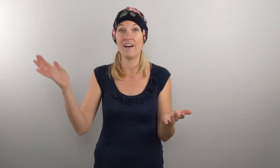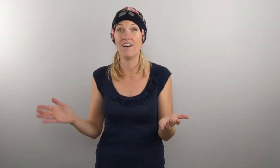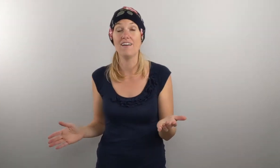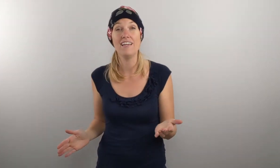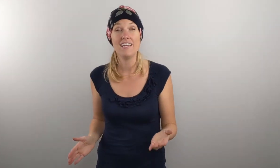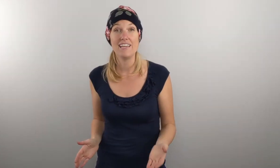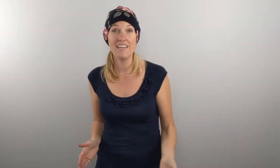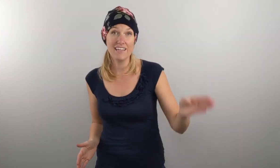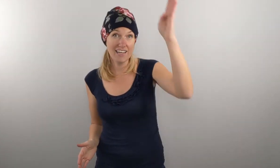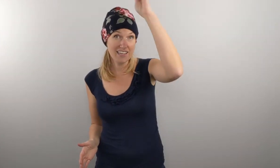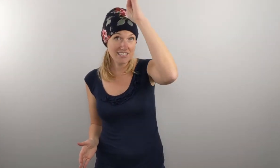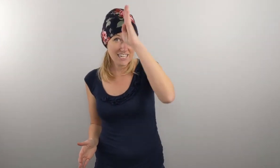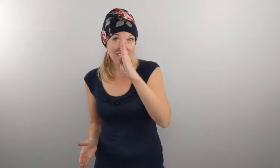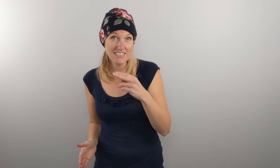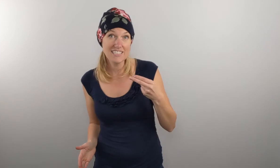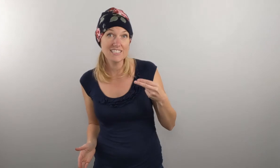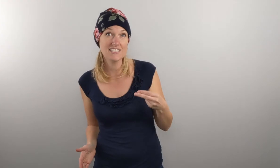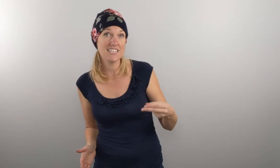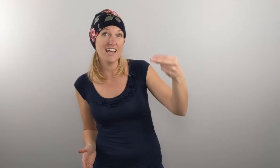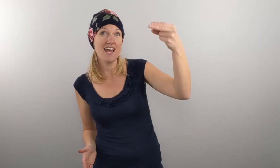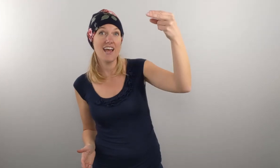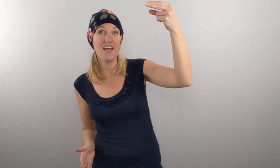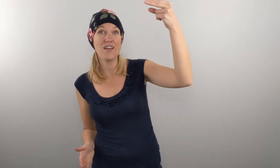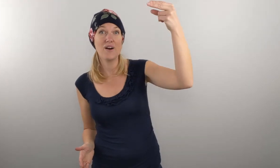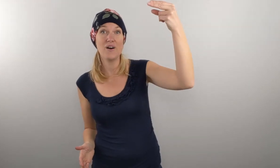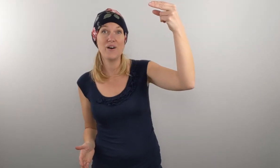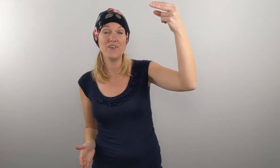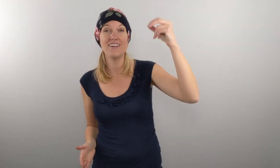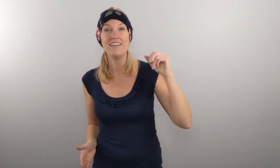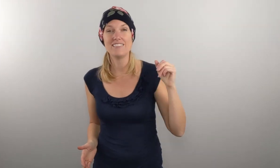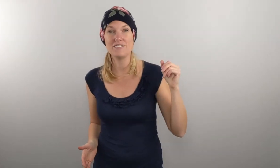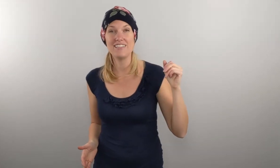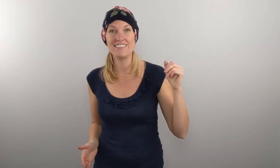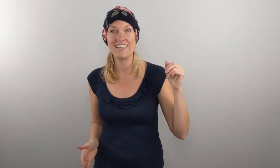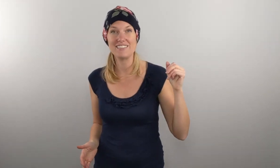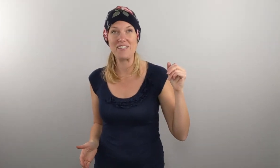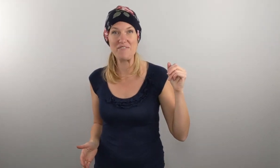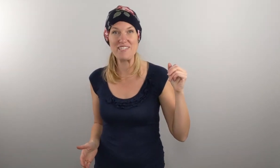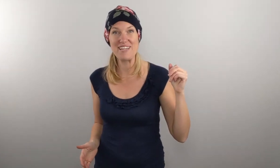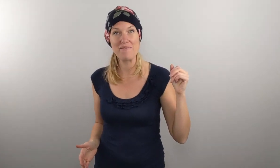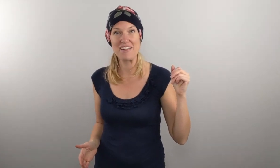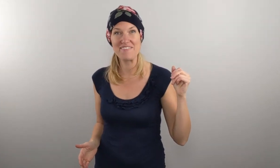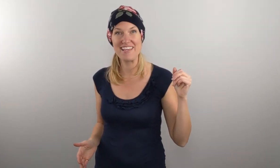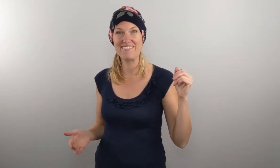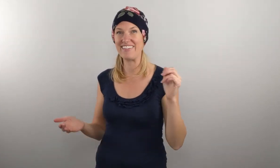Gloria in excelsis Deo. Just realizing that's the very first time that I've sung for you